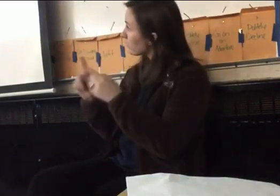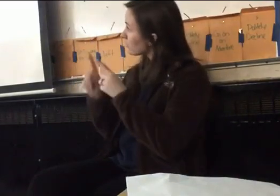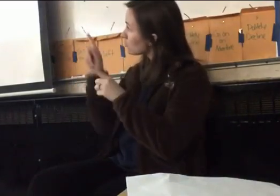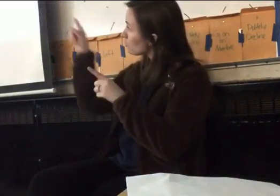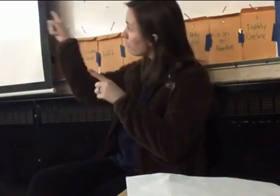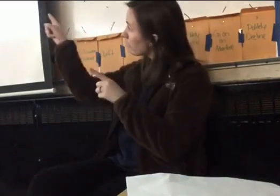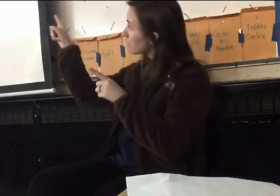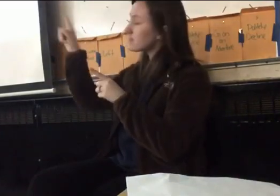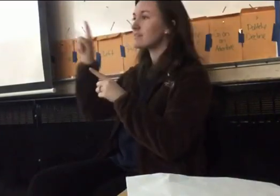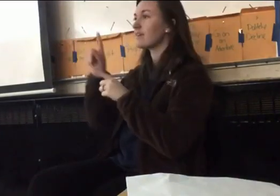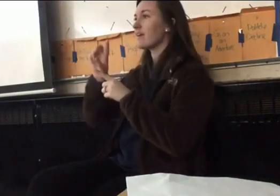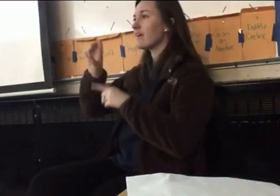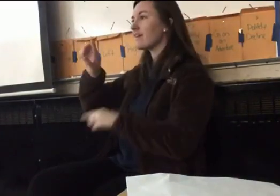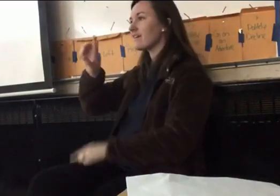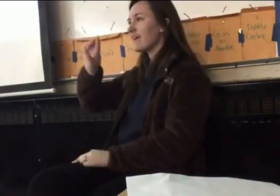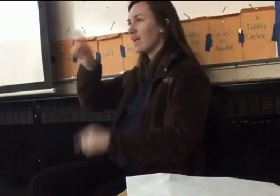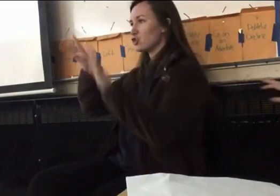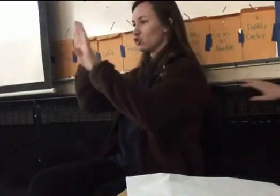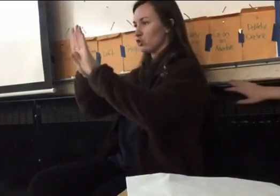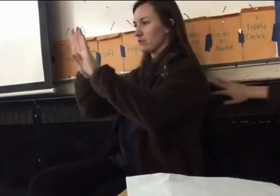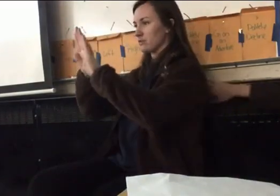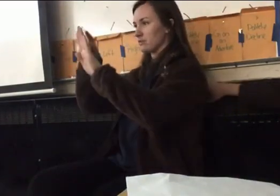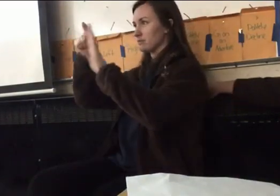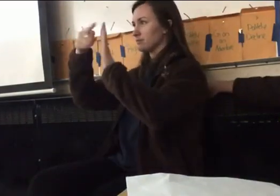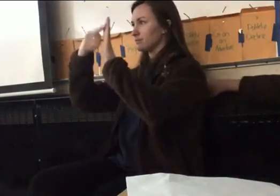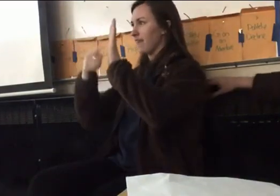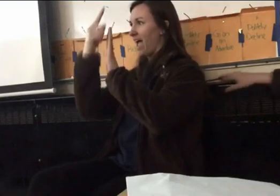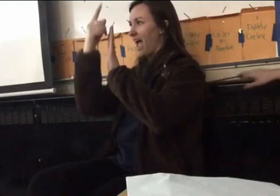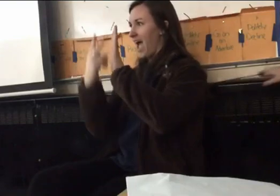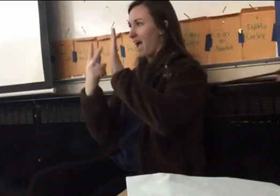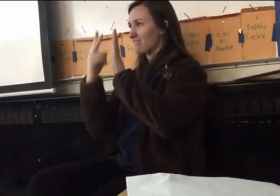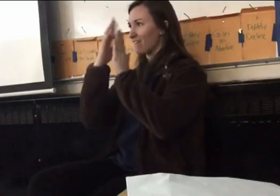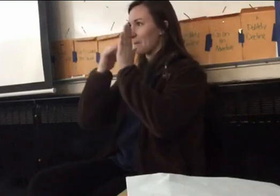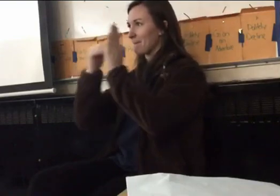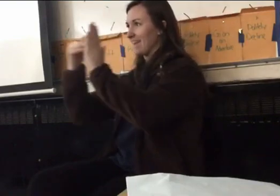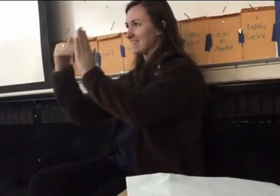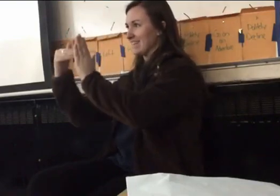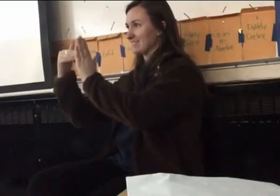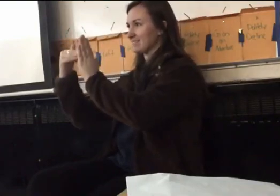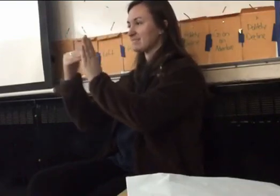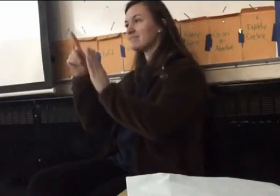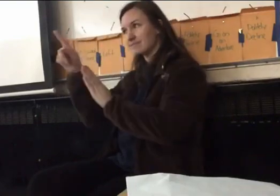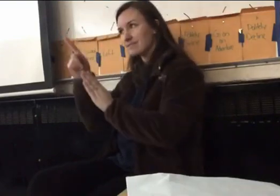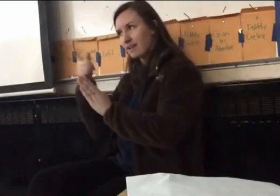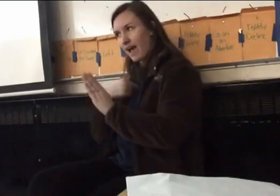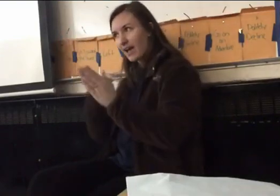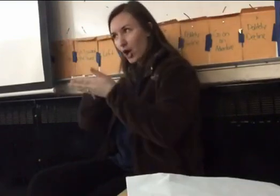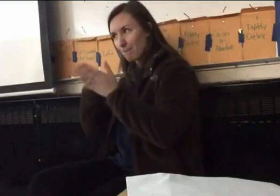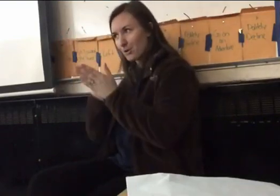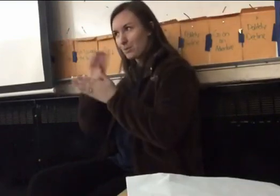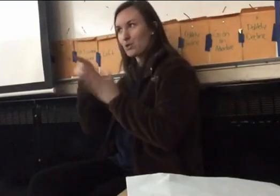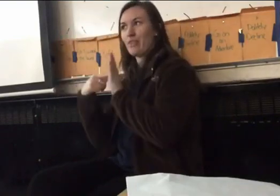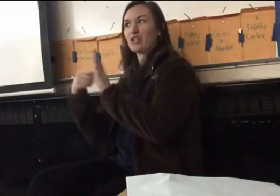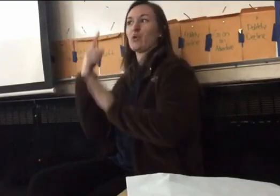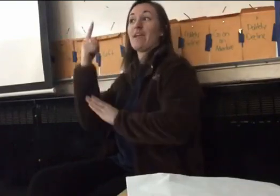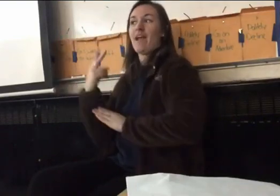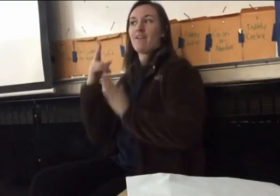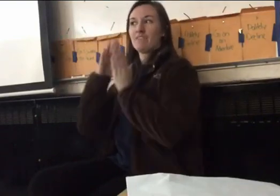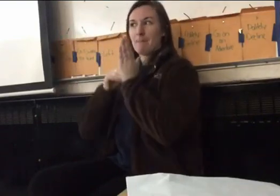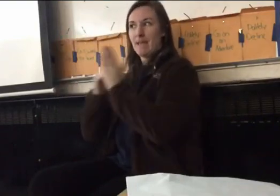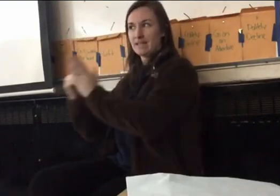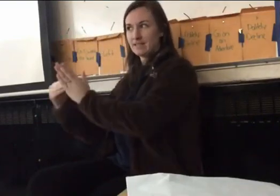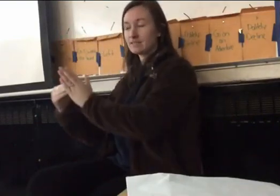half of the painting. So it's specifically put in half for a reason. So the first question is, what are 3 things you're